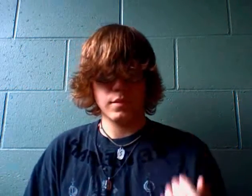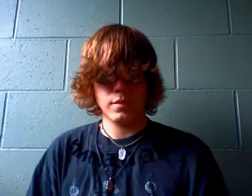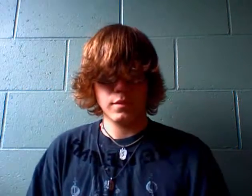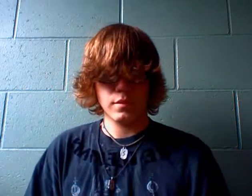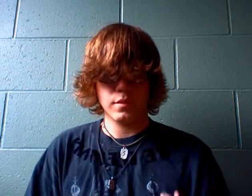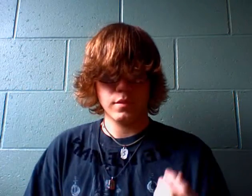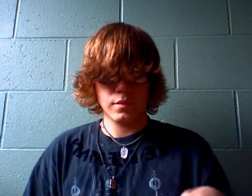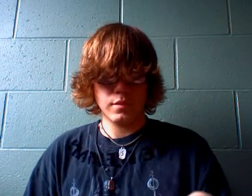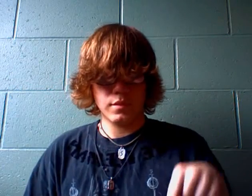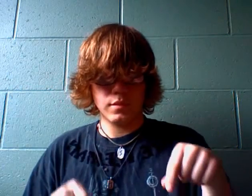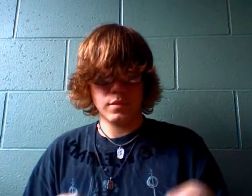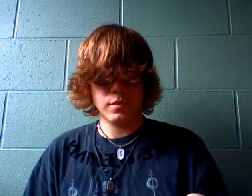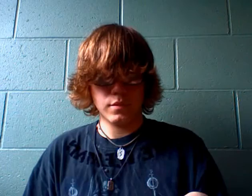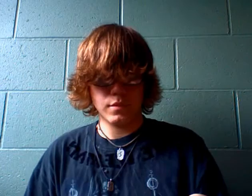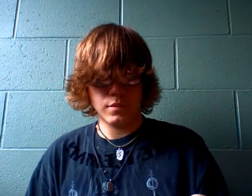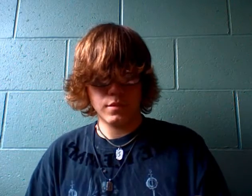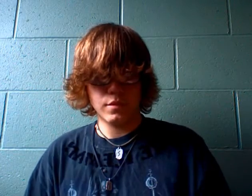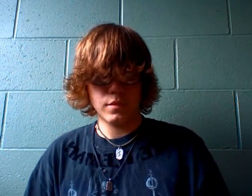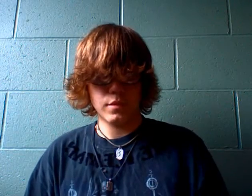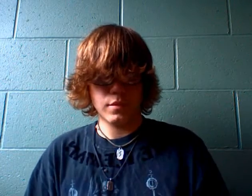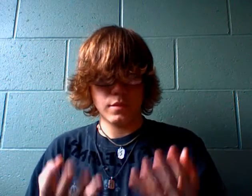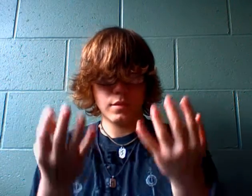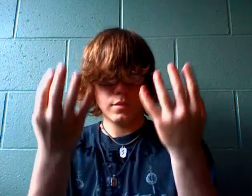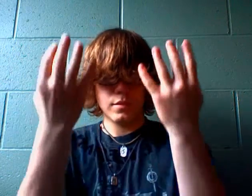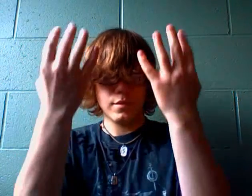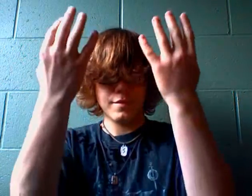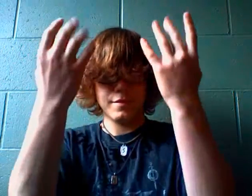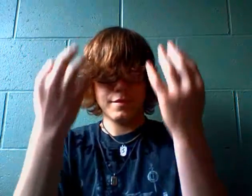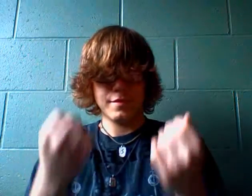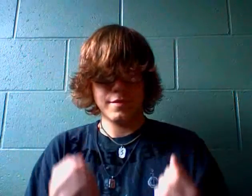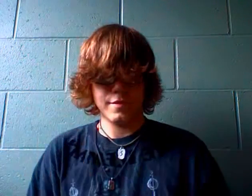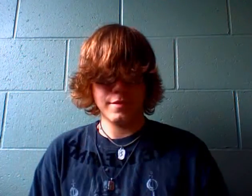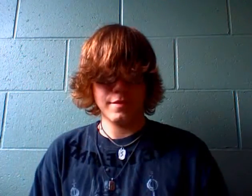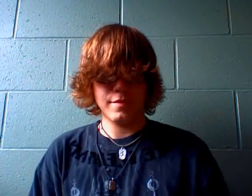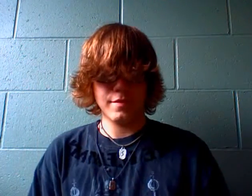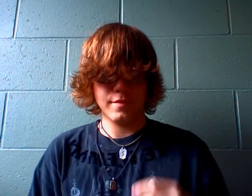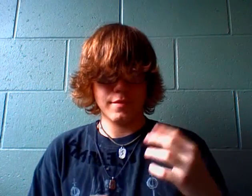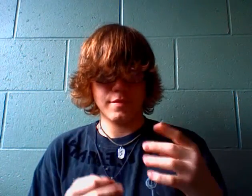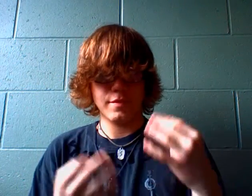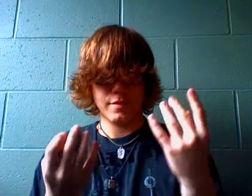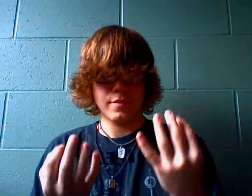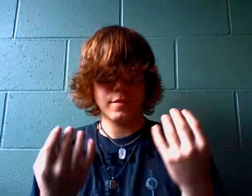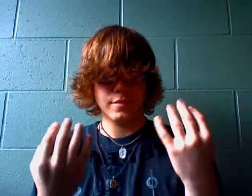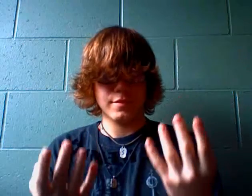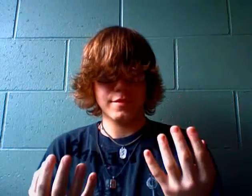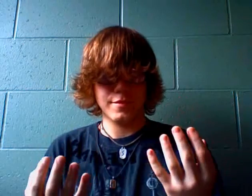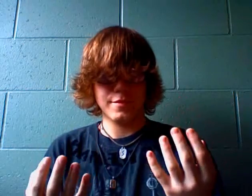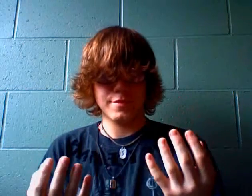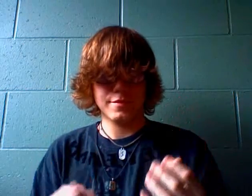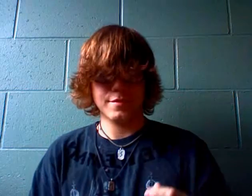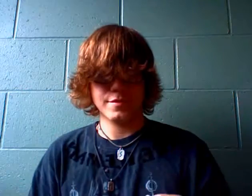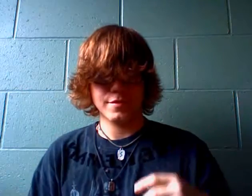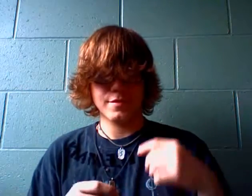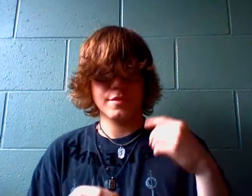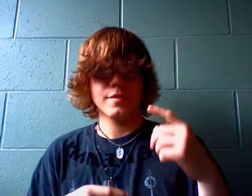Fire. I went down, down, down, and the flames went higher, and it burns, burns, burns, the